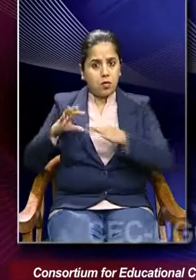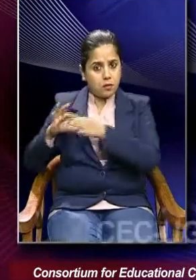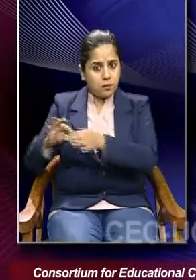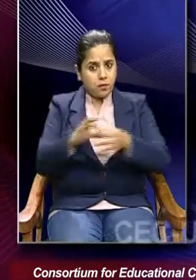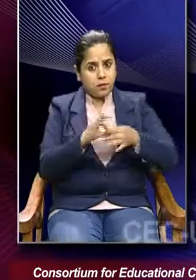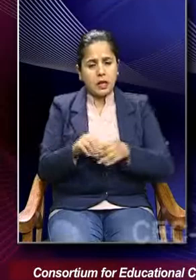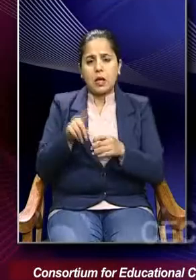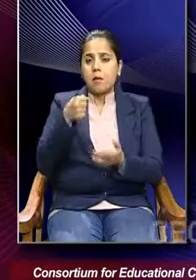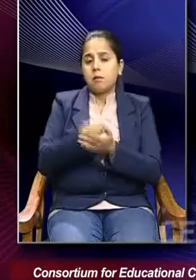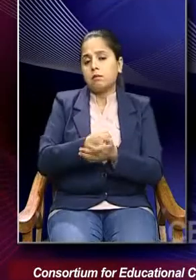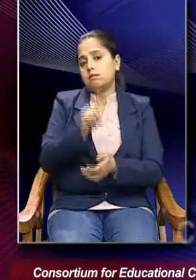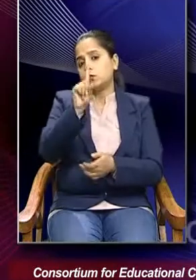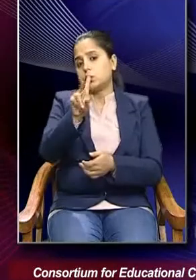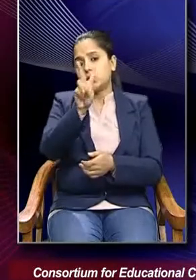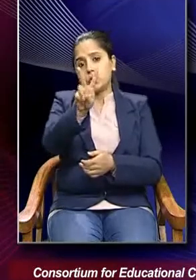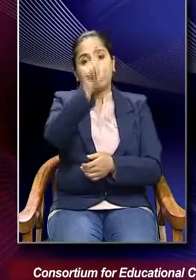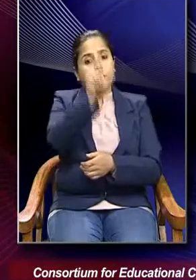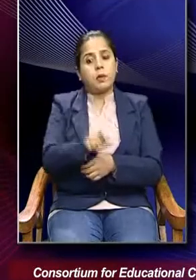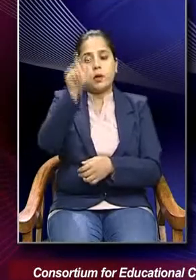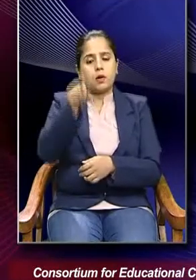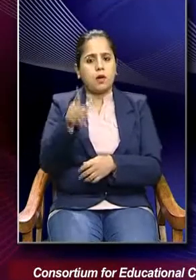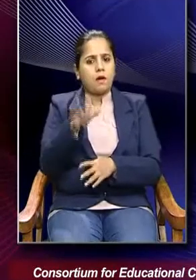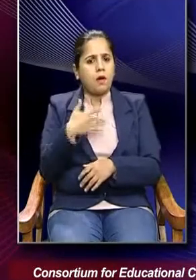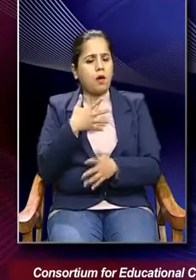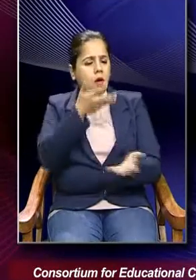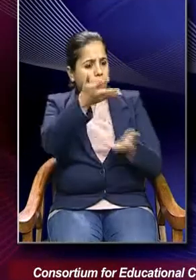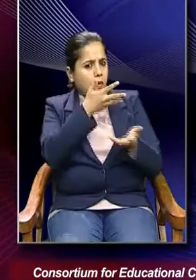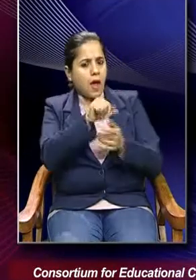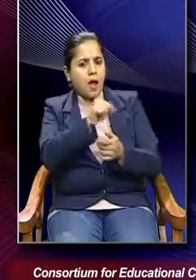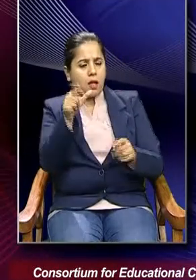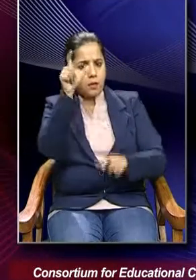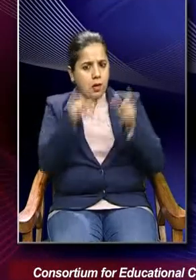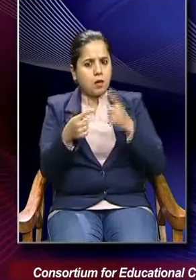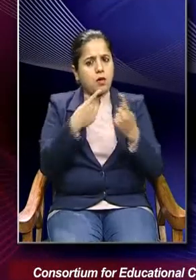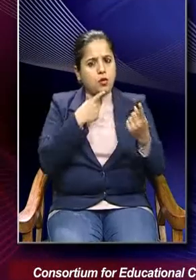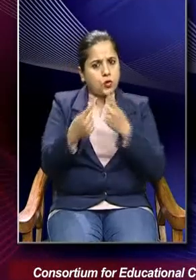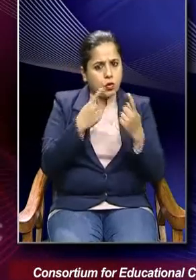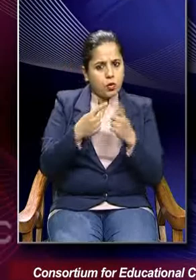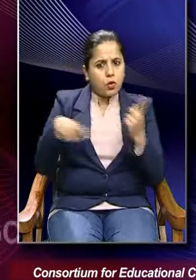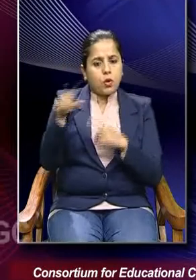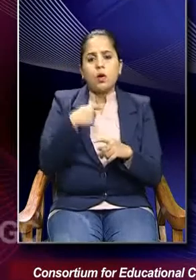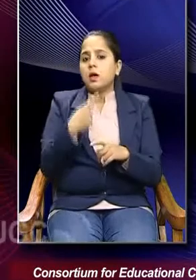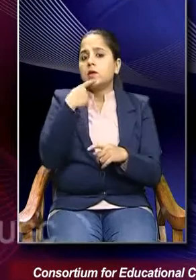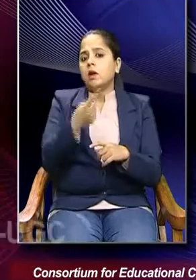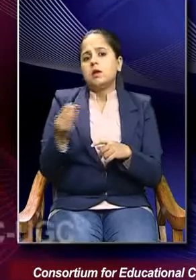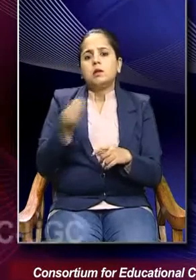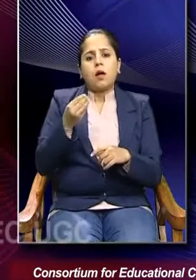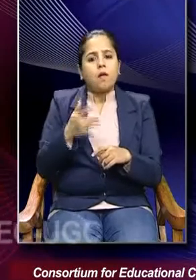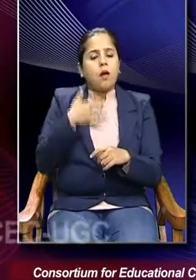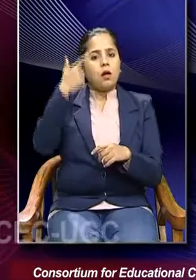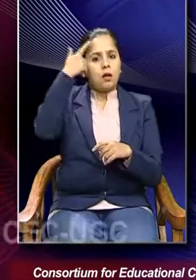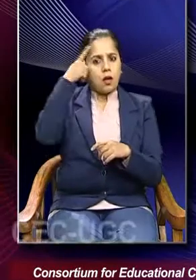least two people who interact with some frequency and who share some sense of